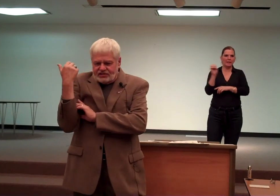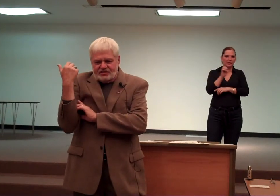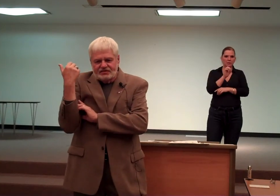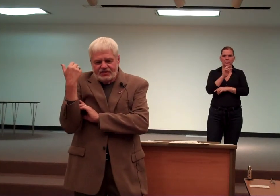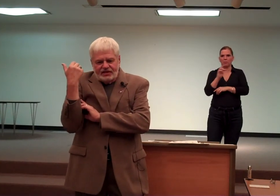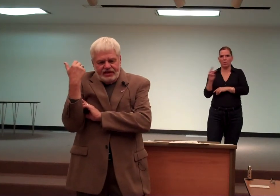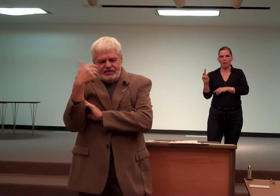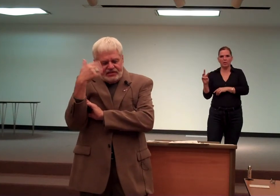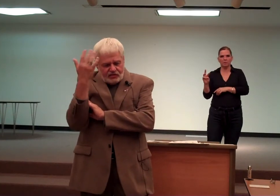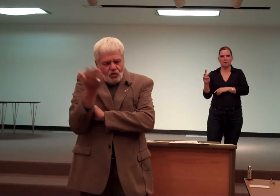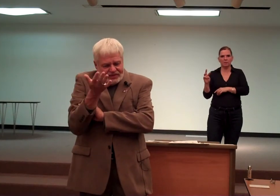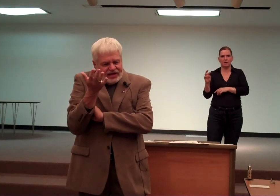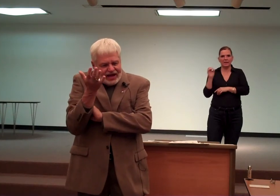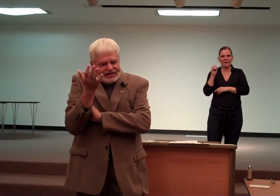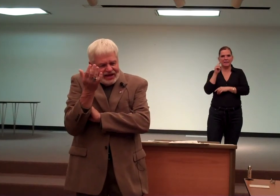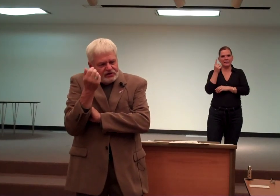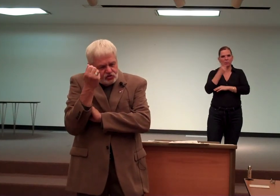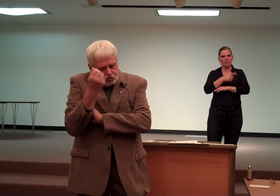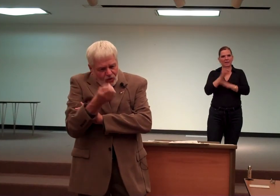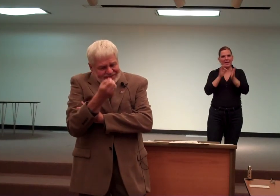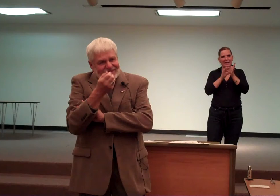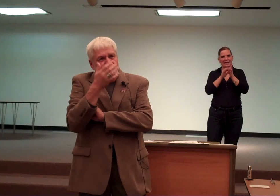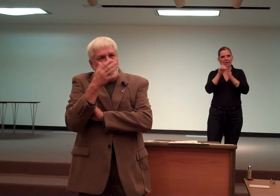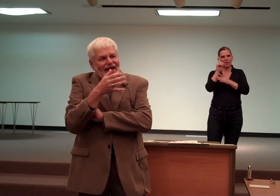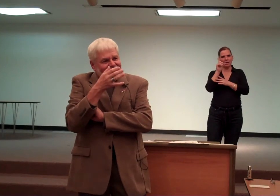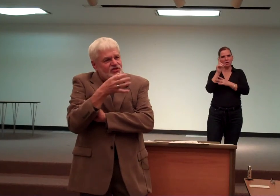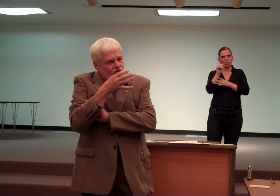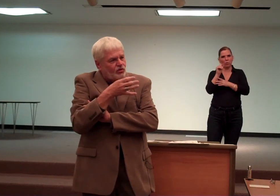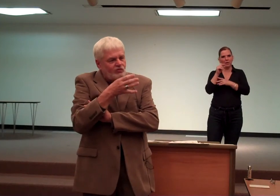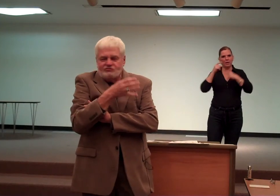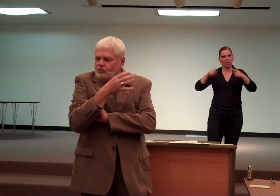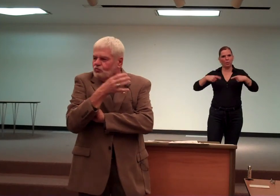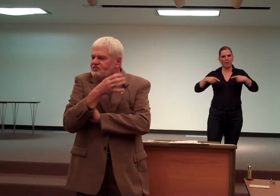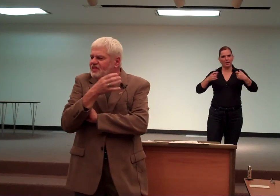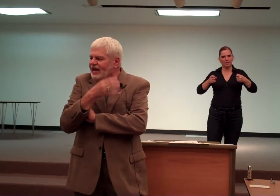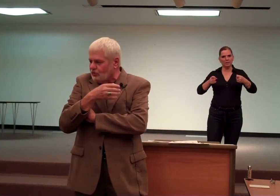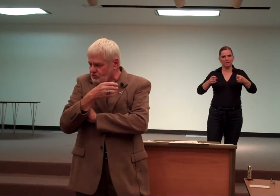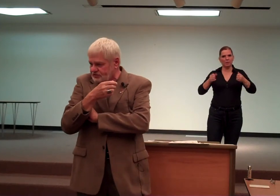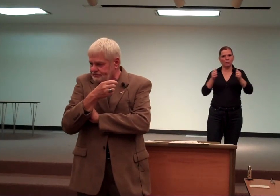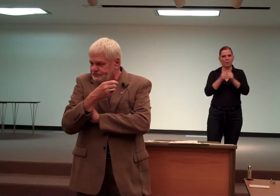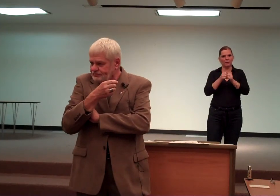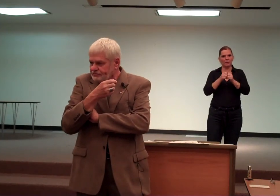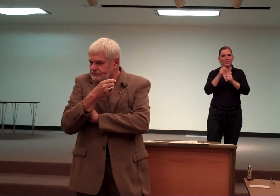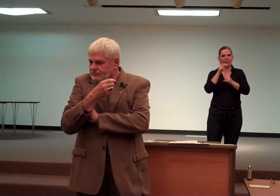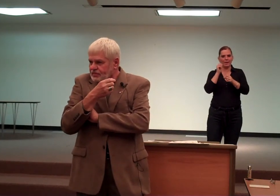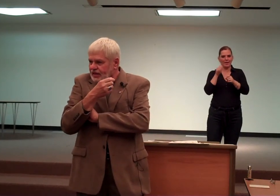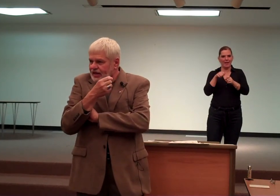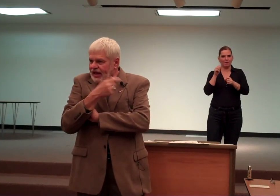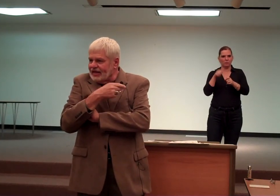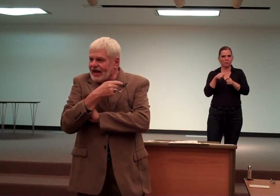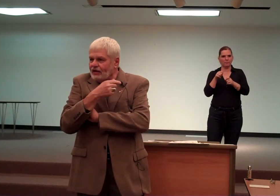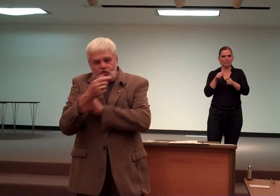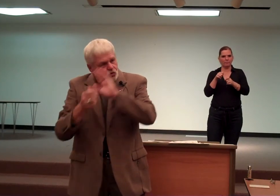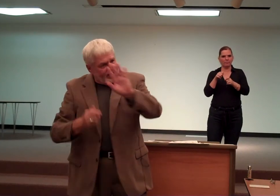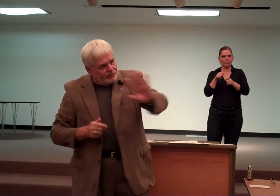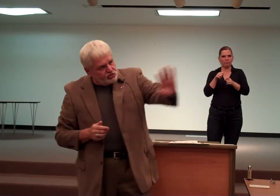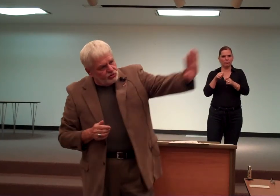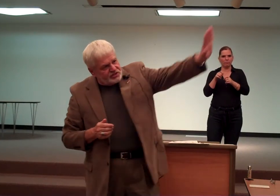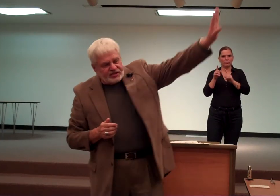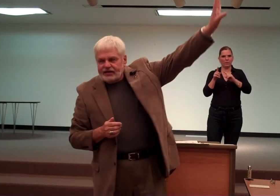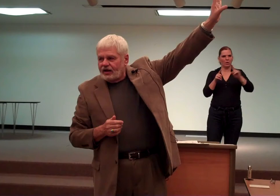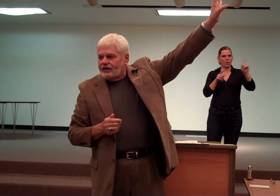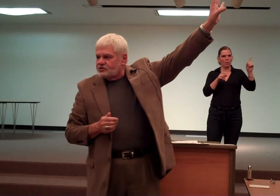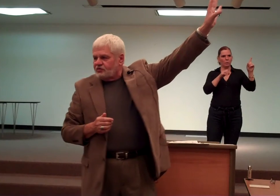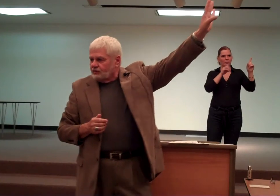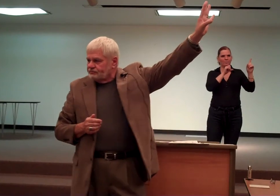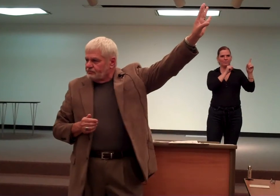and west. He said one day I counted 20 wagons in a row filled with nails, heading out, going up